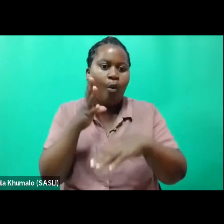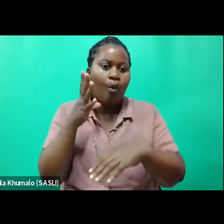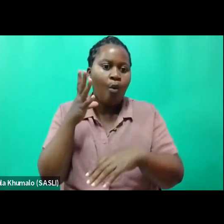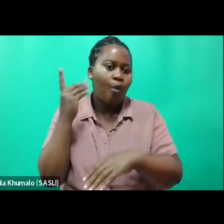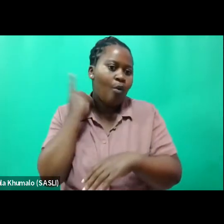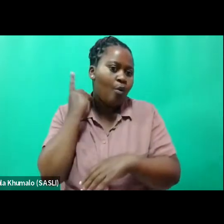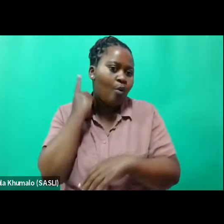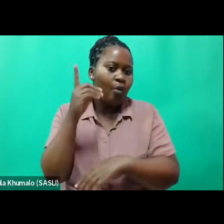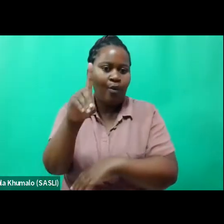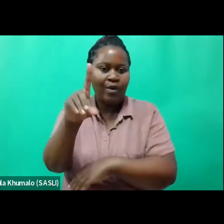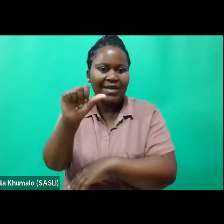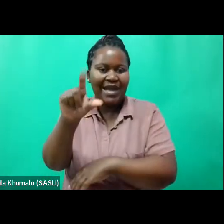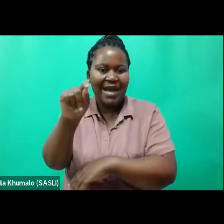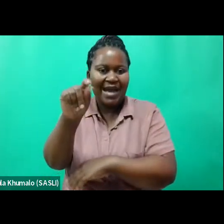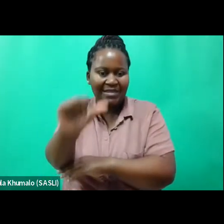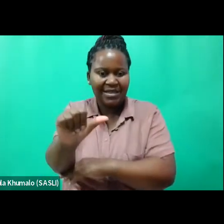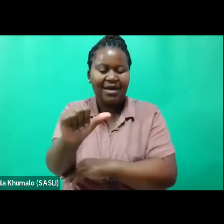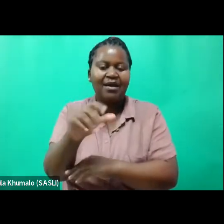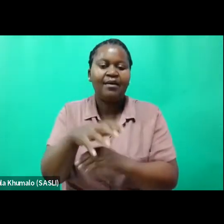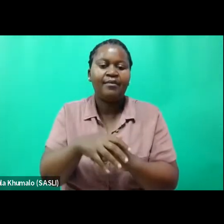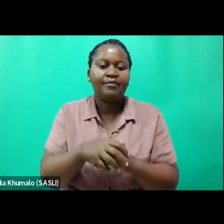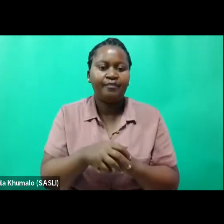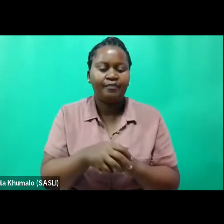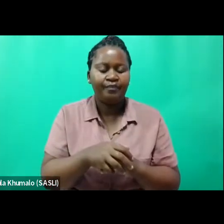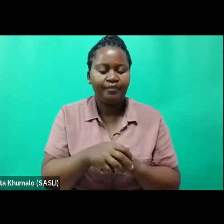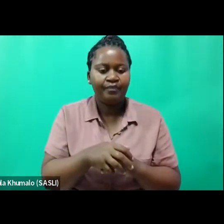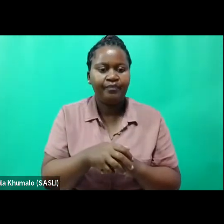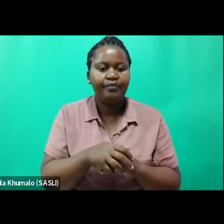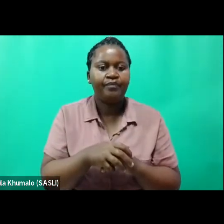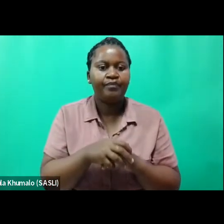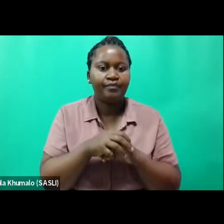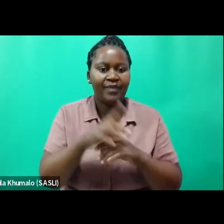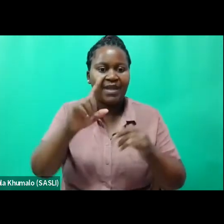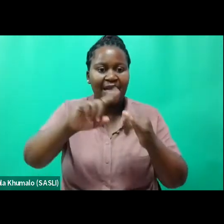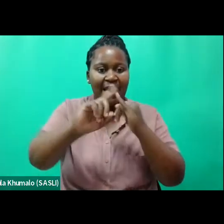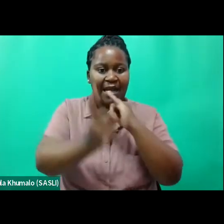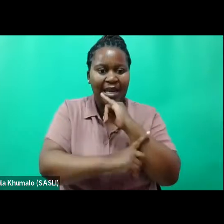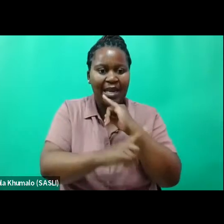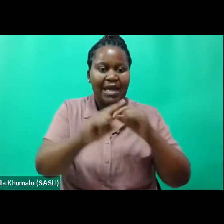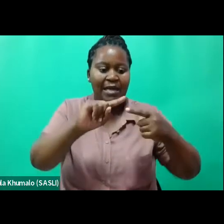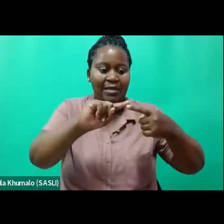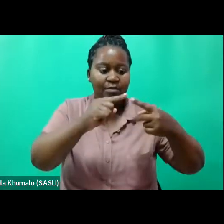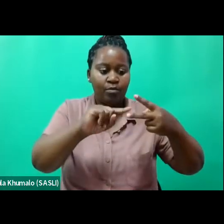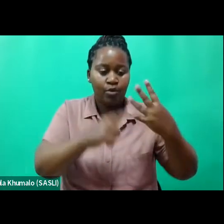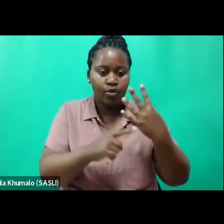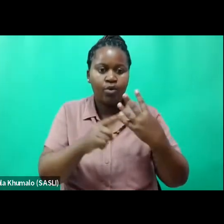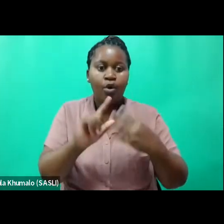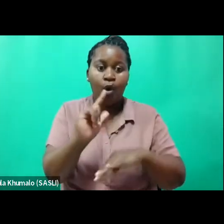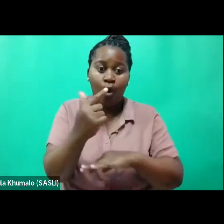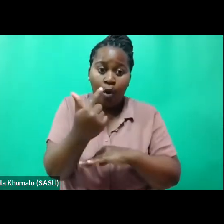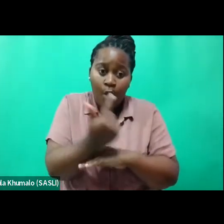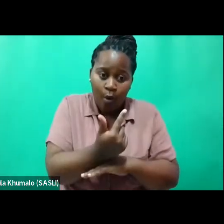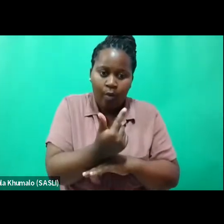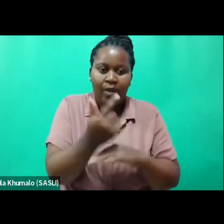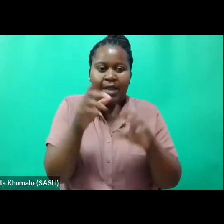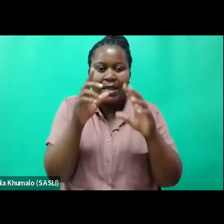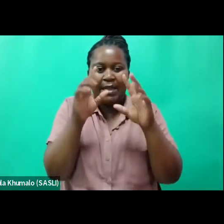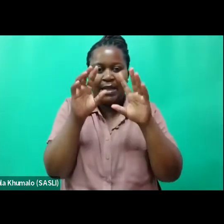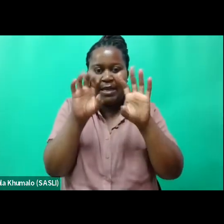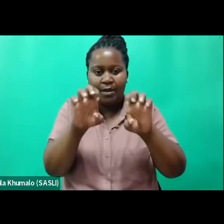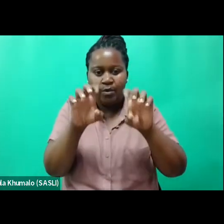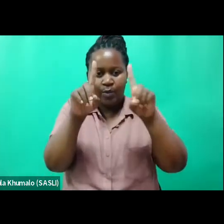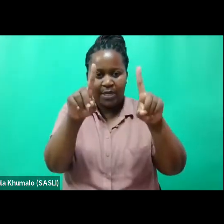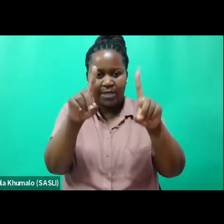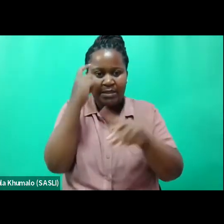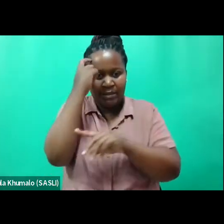data. Could we, as a last point, could we all as educators consider